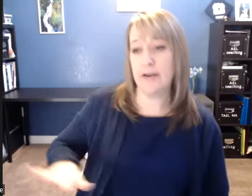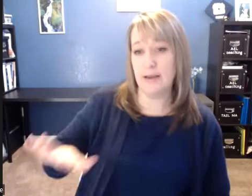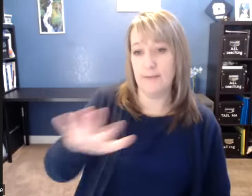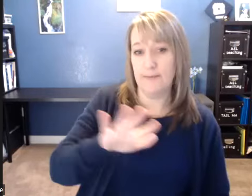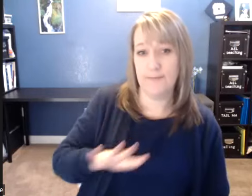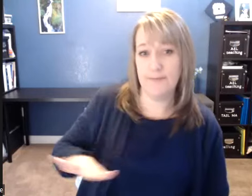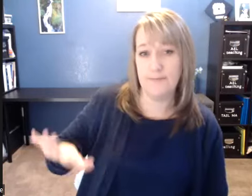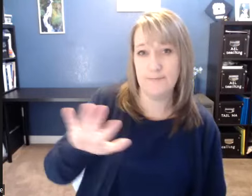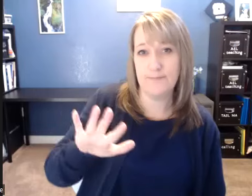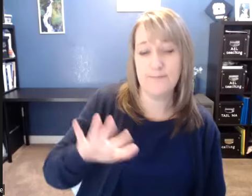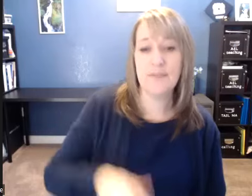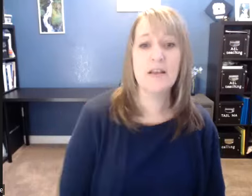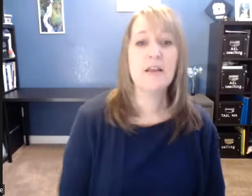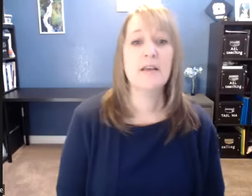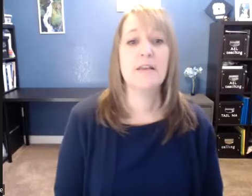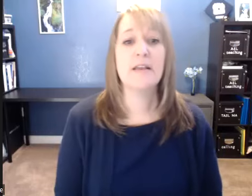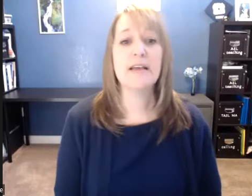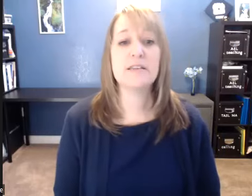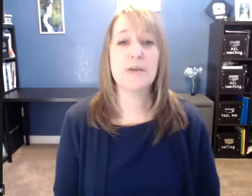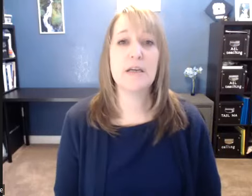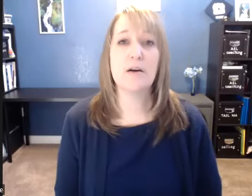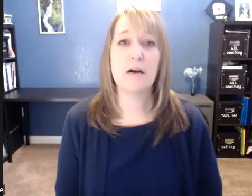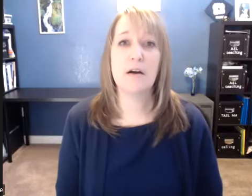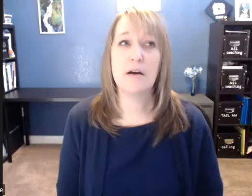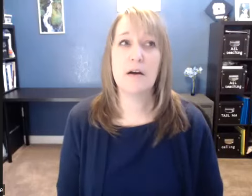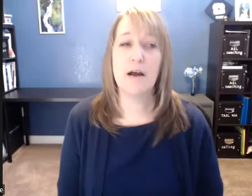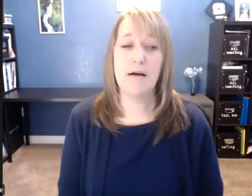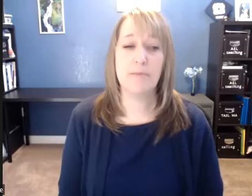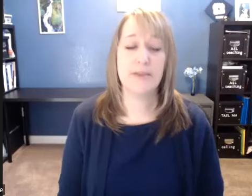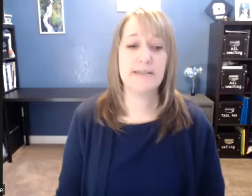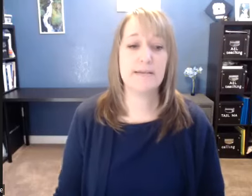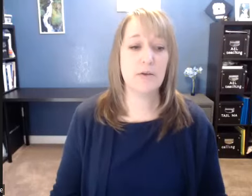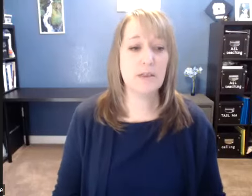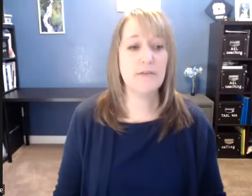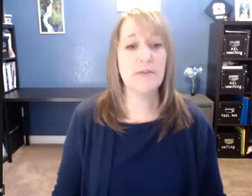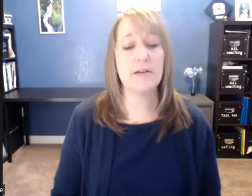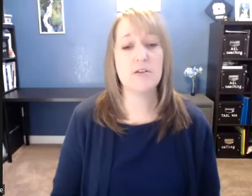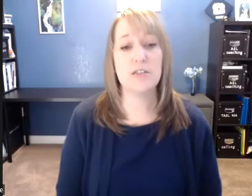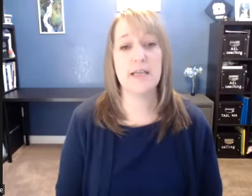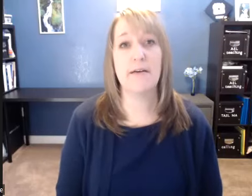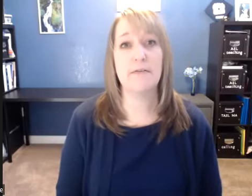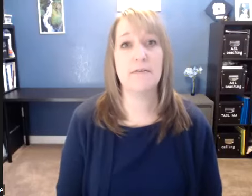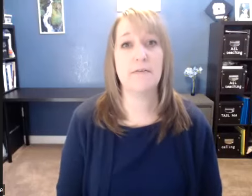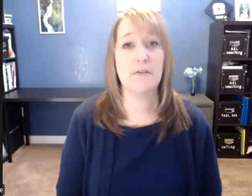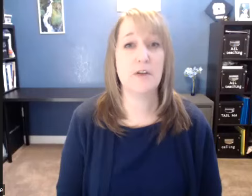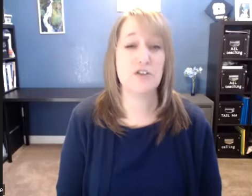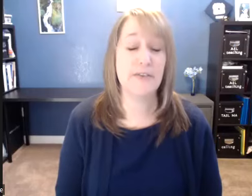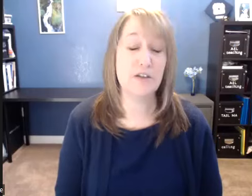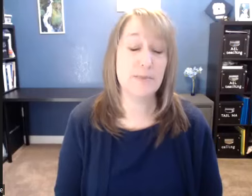area. The next 3 are places that you live that are just finger